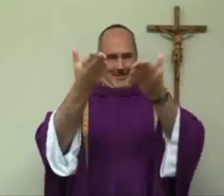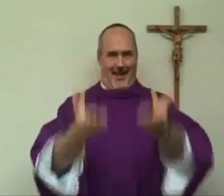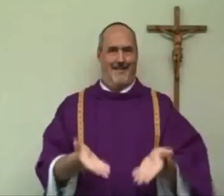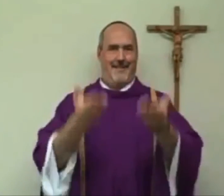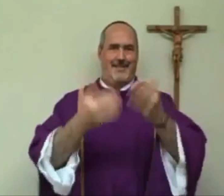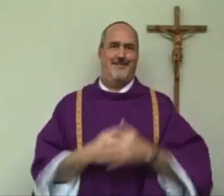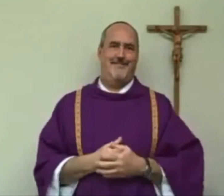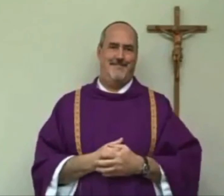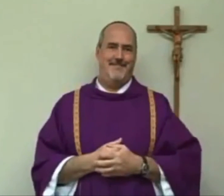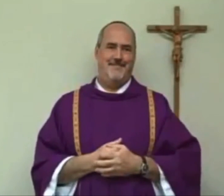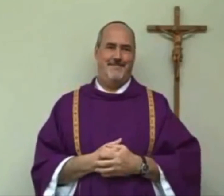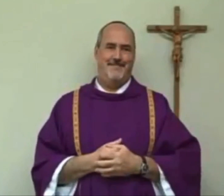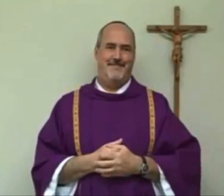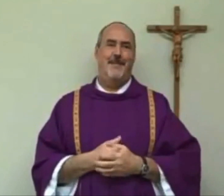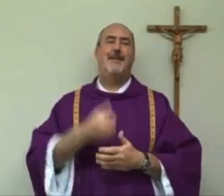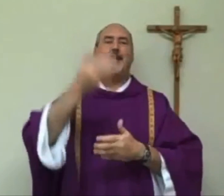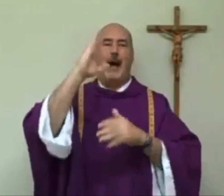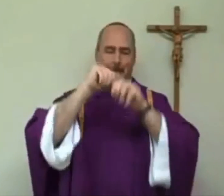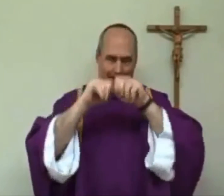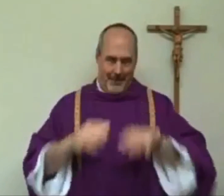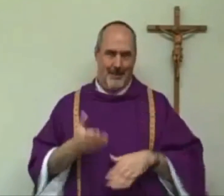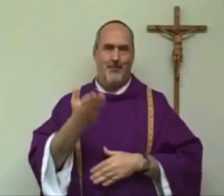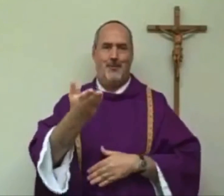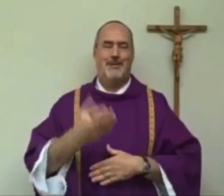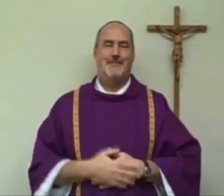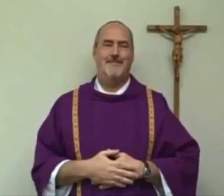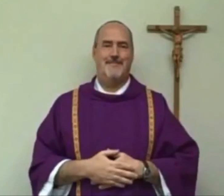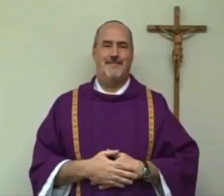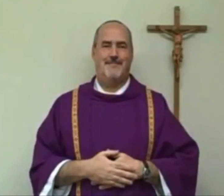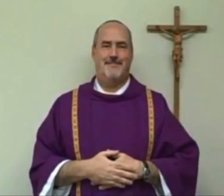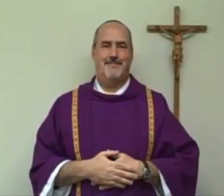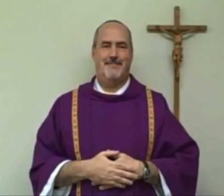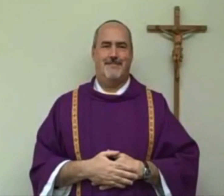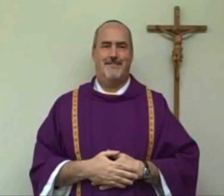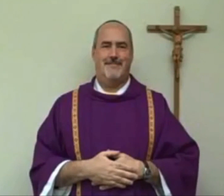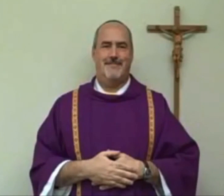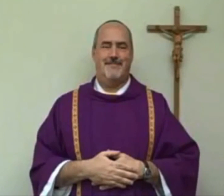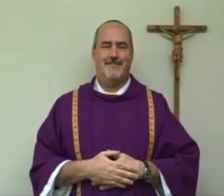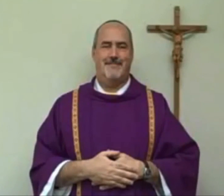people find God by them simply seeing Him in you. Thank you, and God bless you.